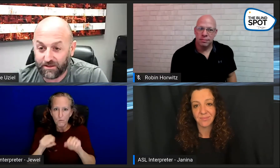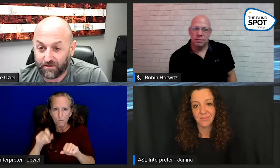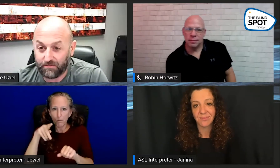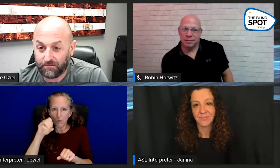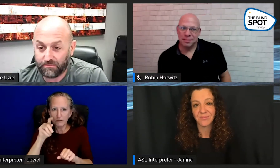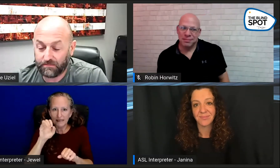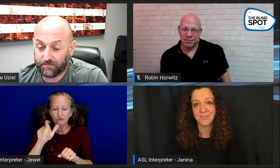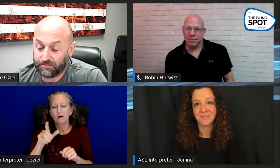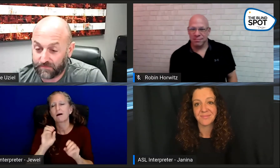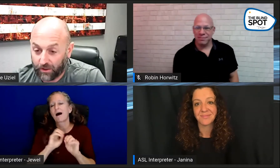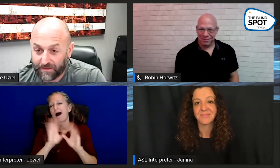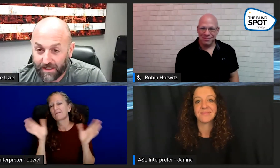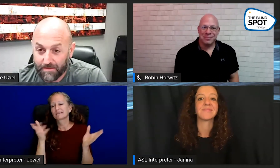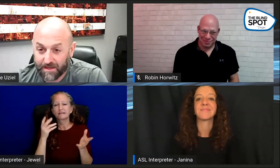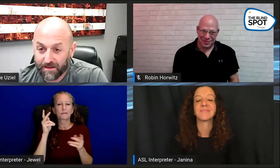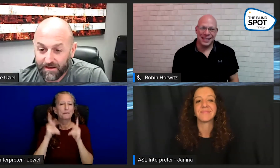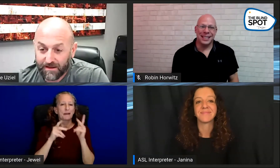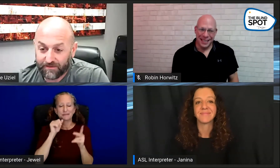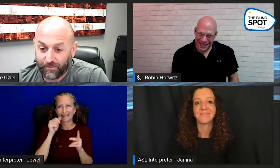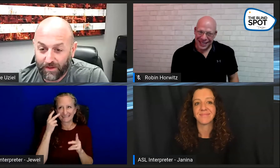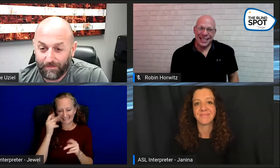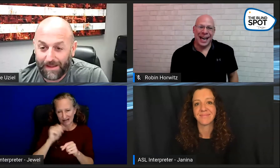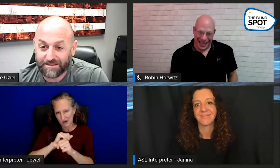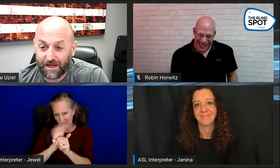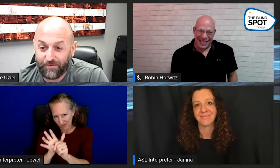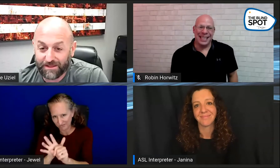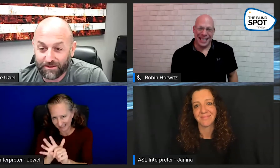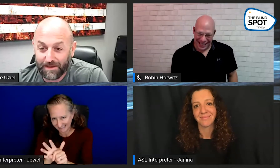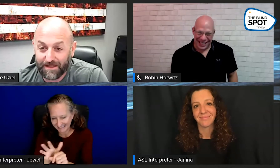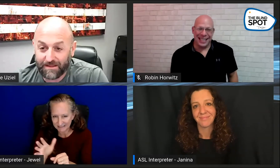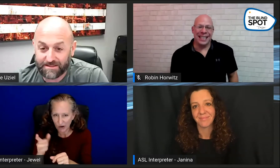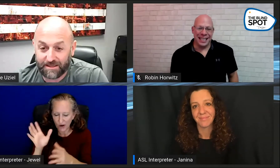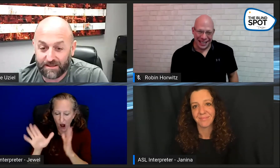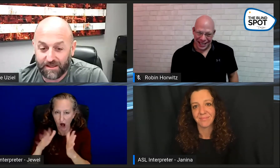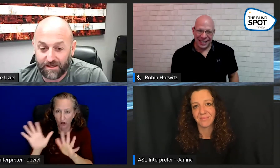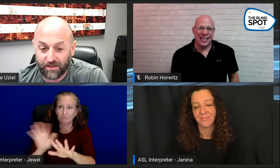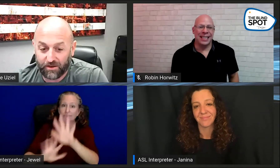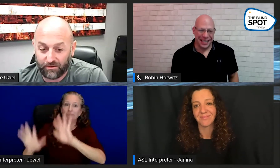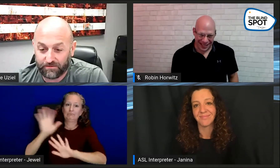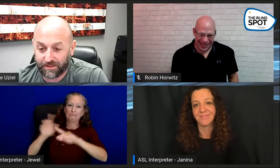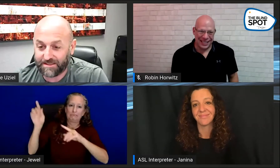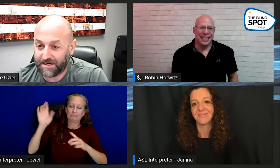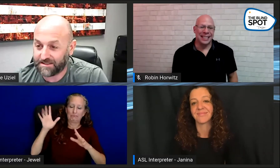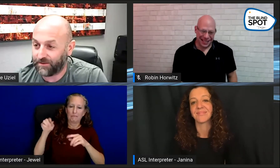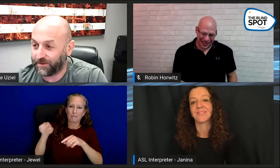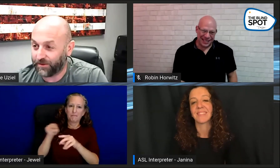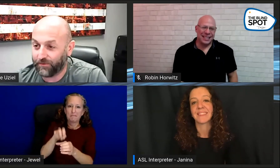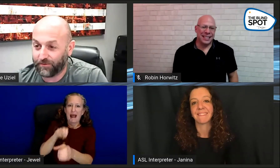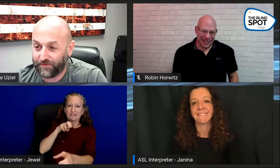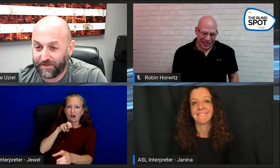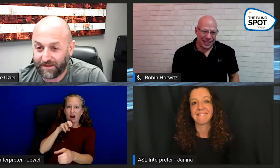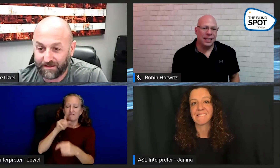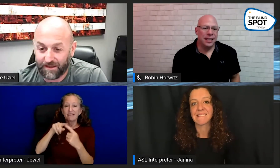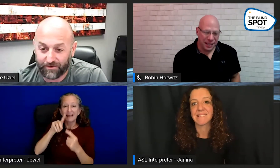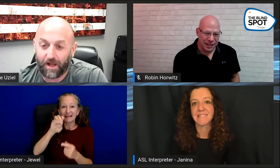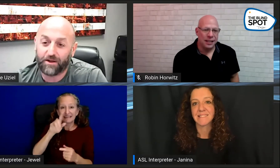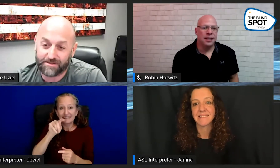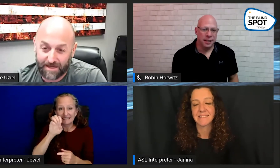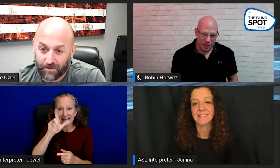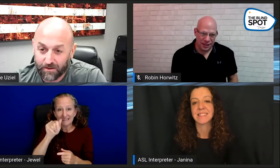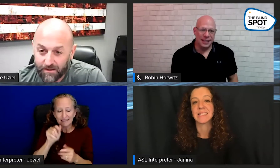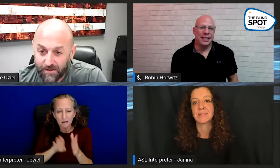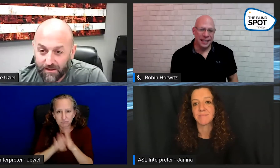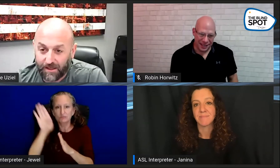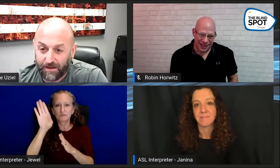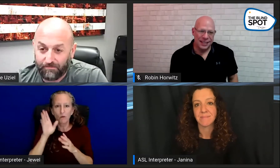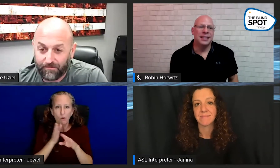saw, COVID coming. So we all backed off a little bit. And then suddenly, look at Tesla with their over $1,500